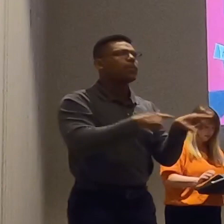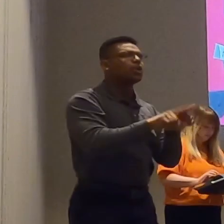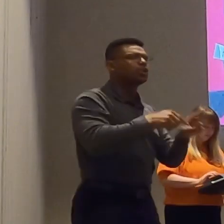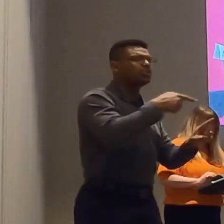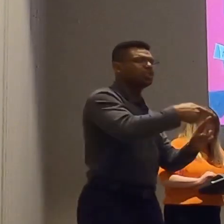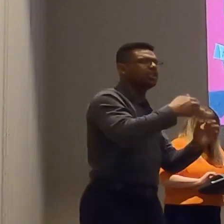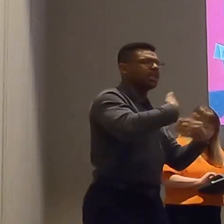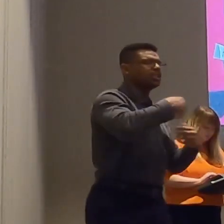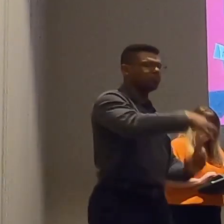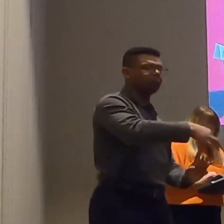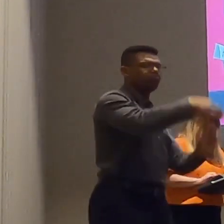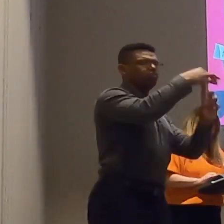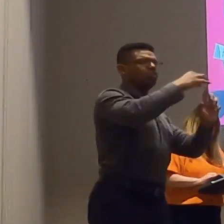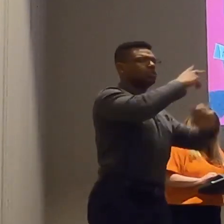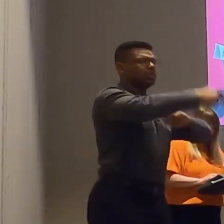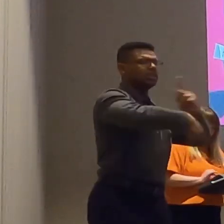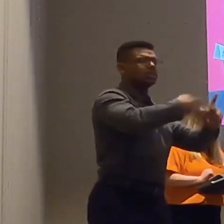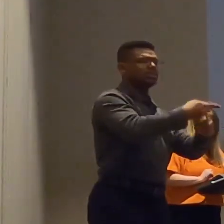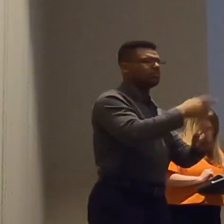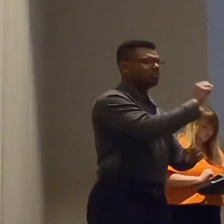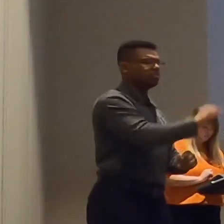as well.